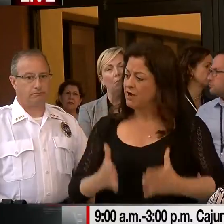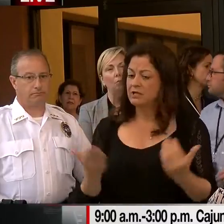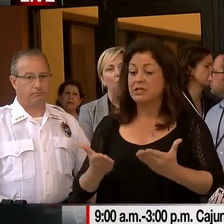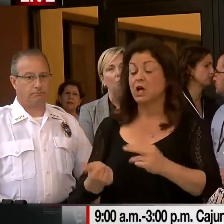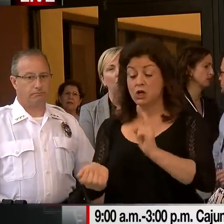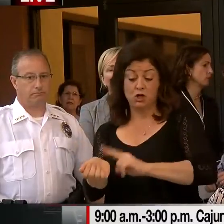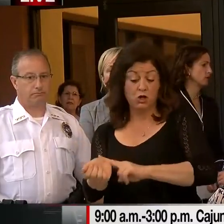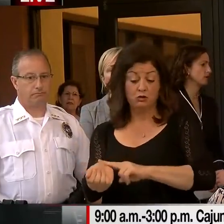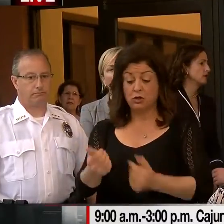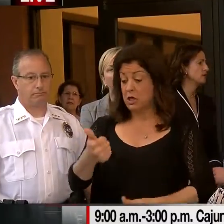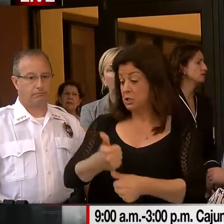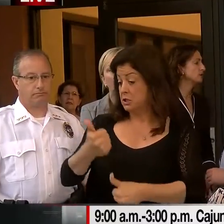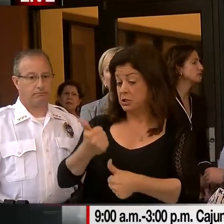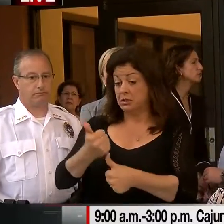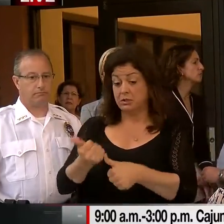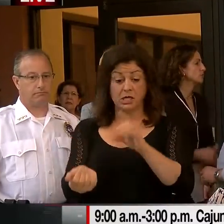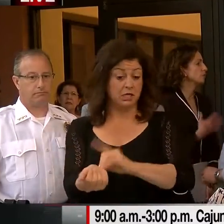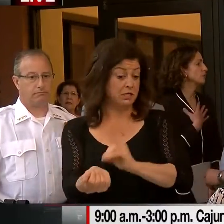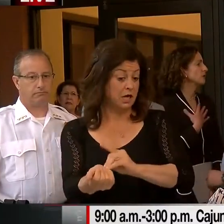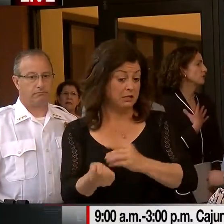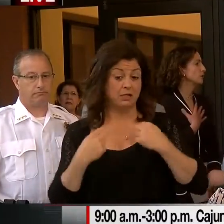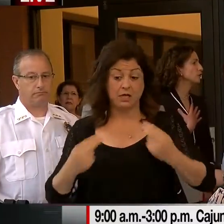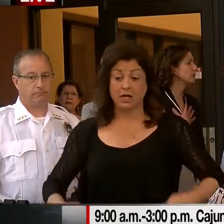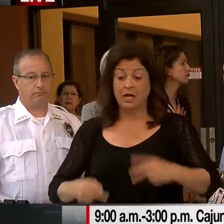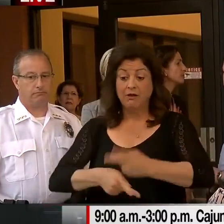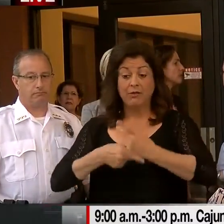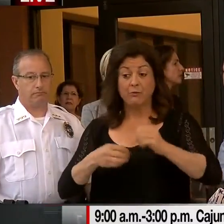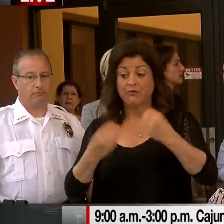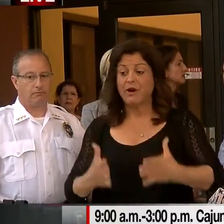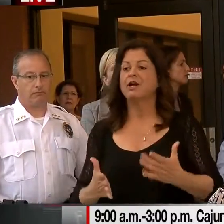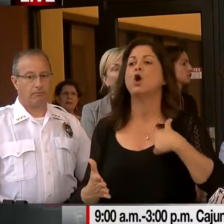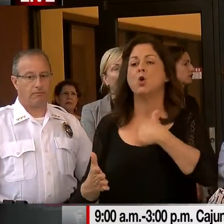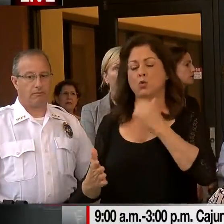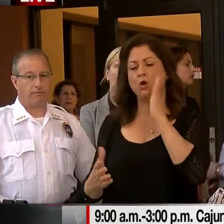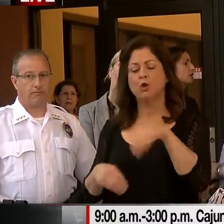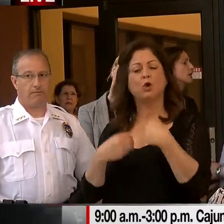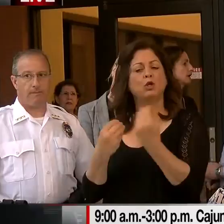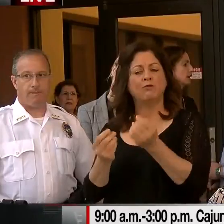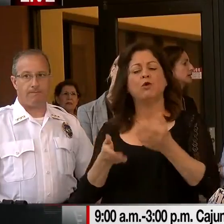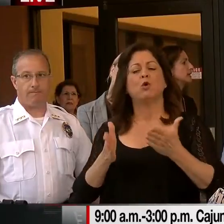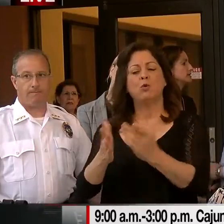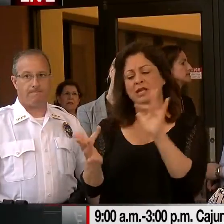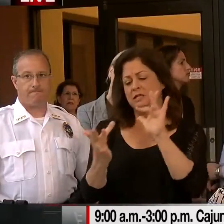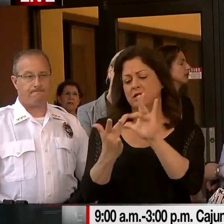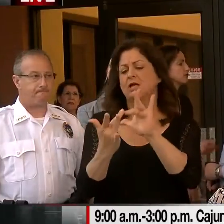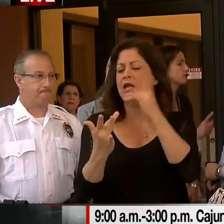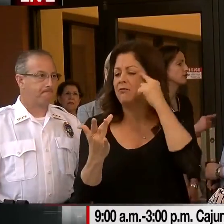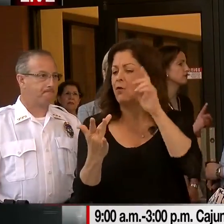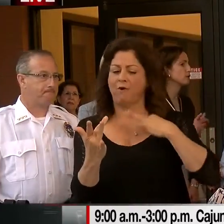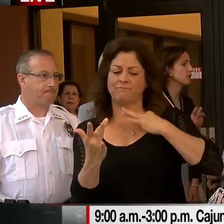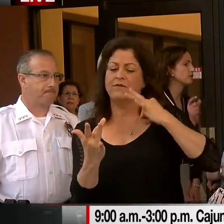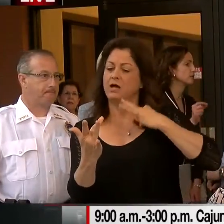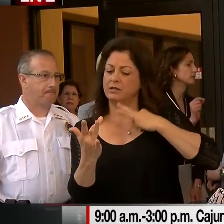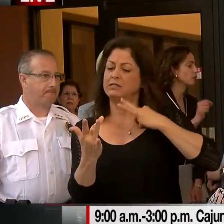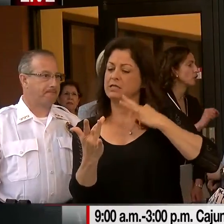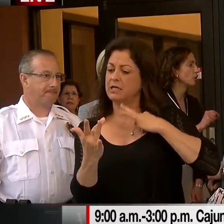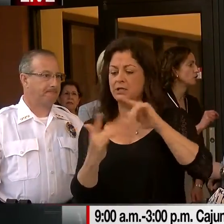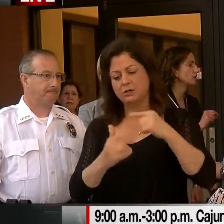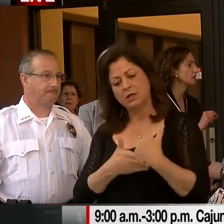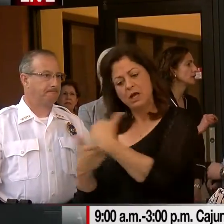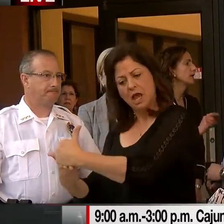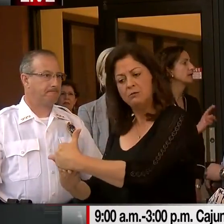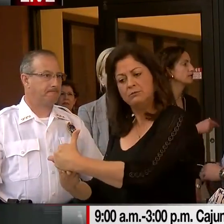doctor, healthcare provider, we will provide the point of contact for you to reach out to and volunteer, and we're urging our healthcare providers to step